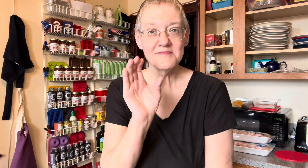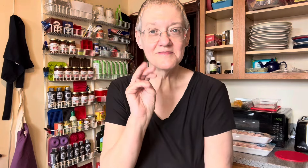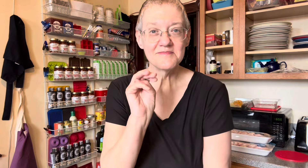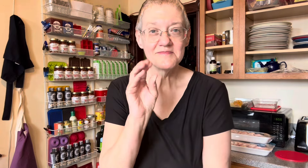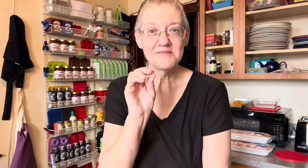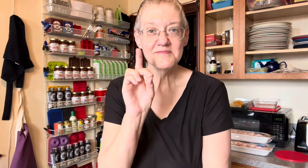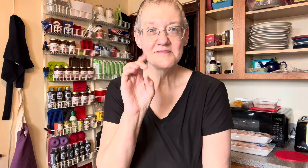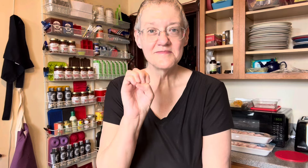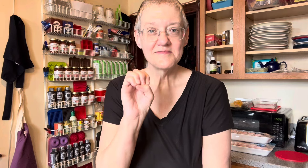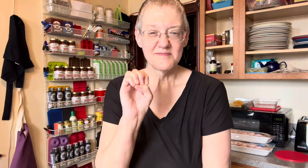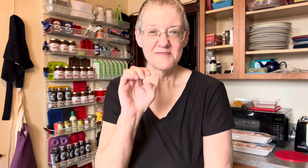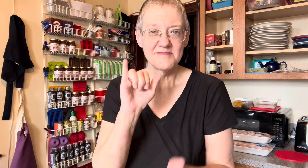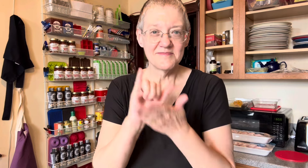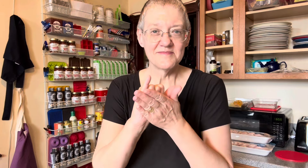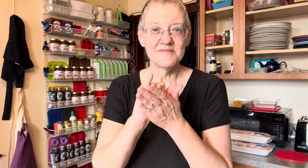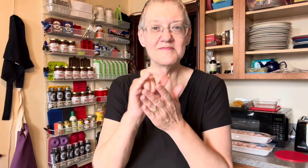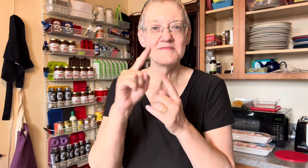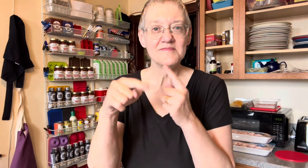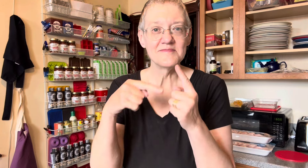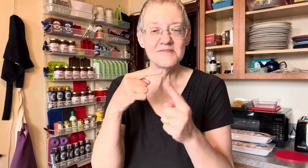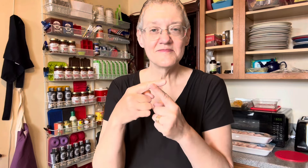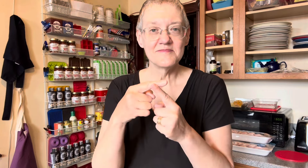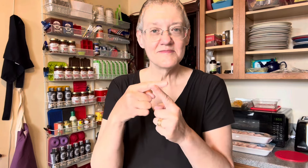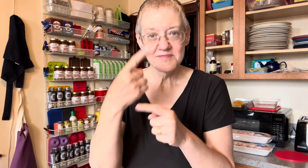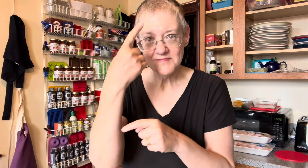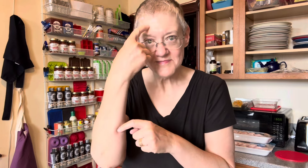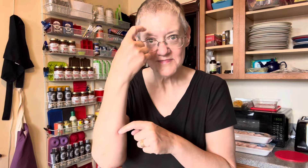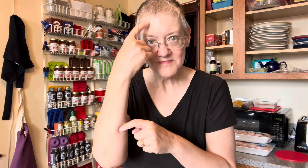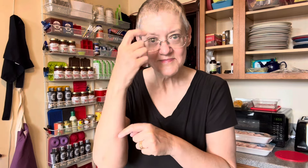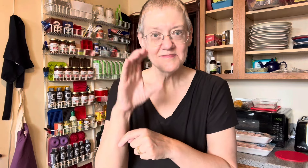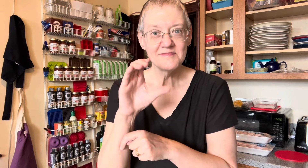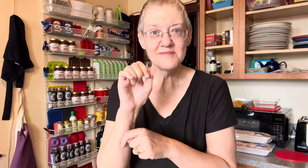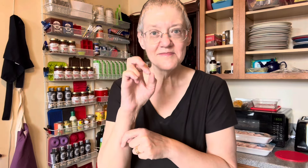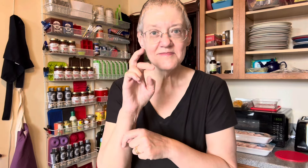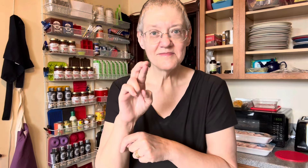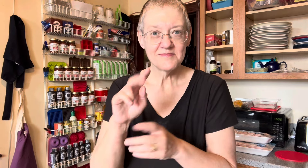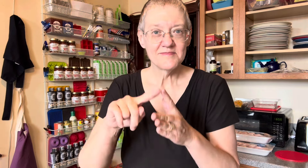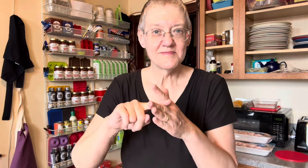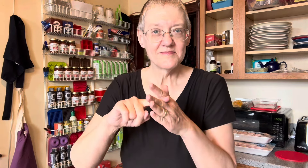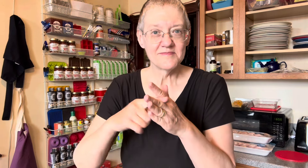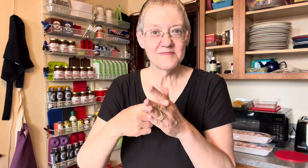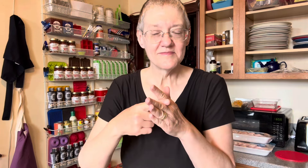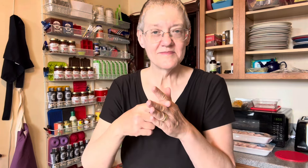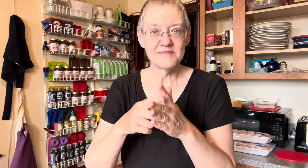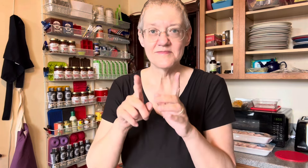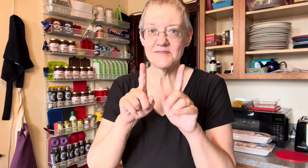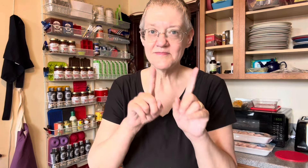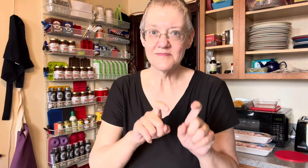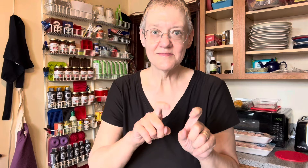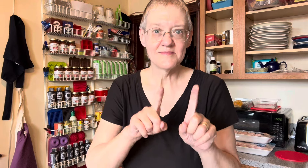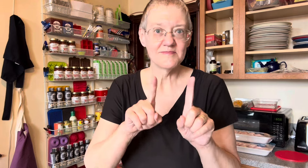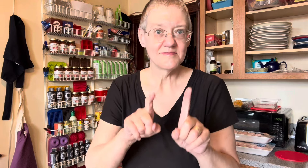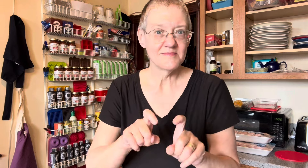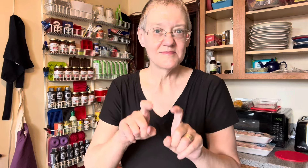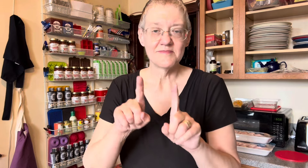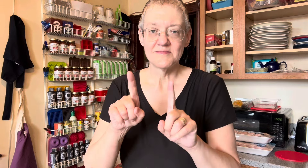crisis. That's when they first suspected cancer and started doing all of